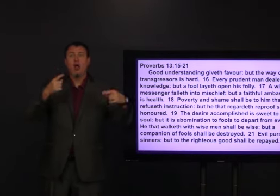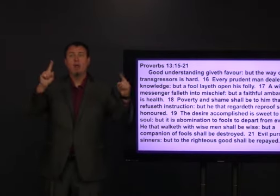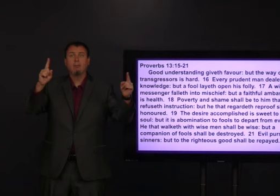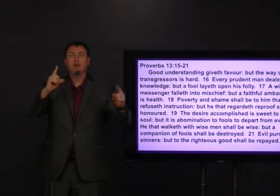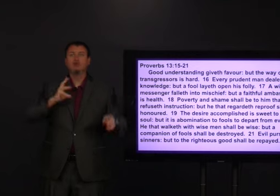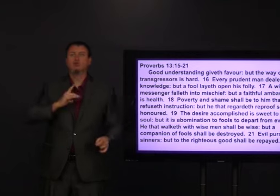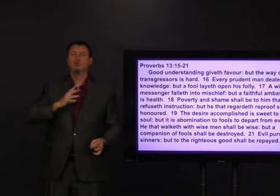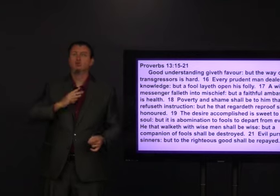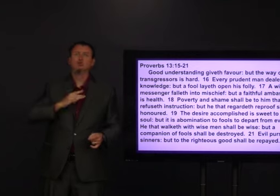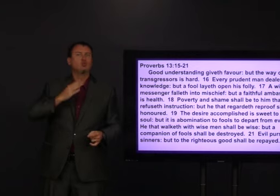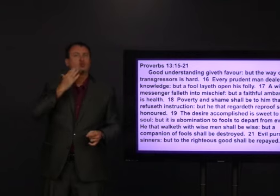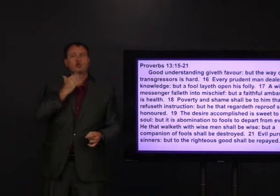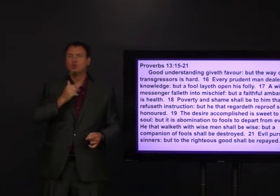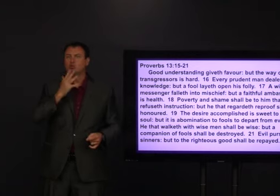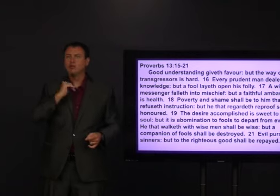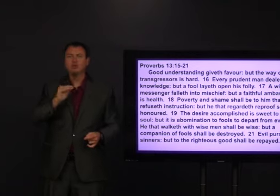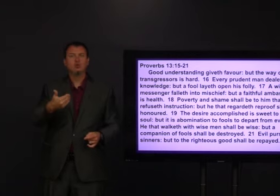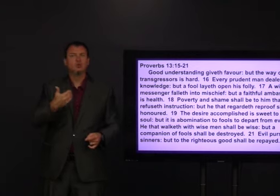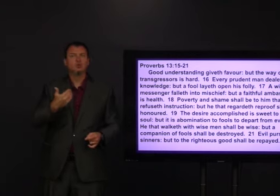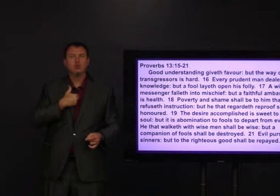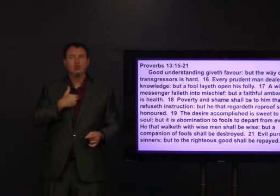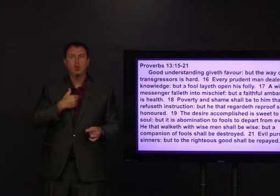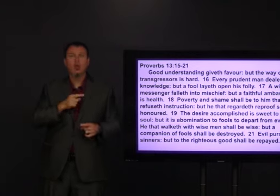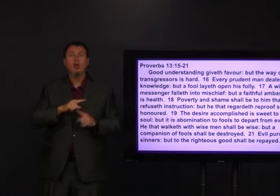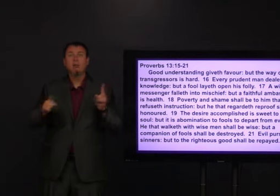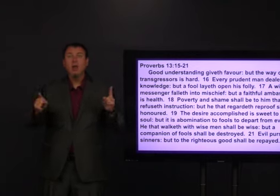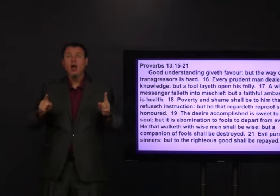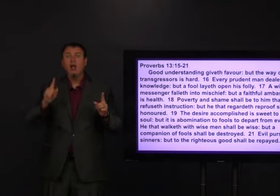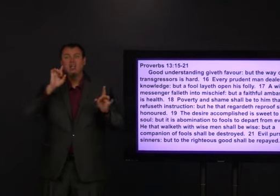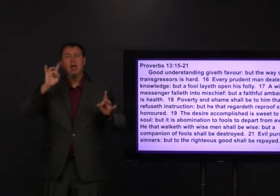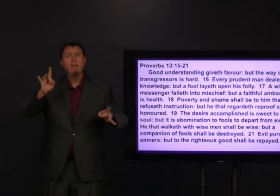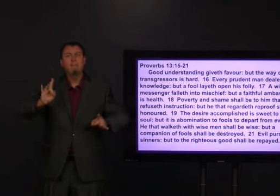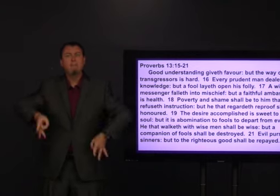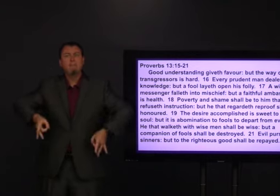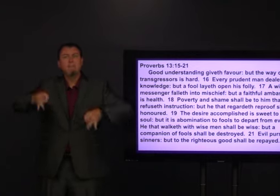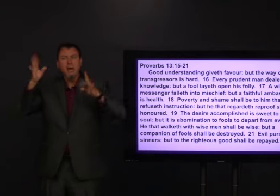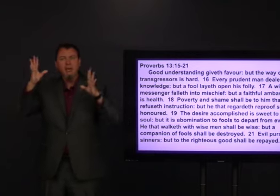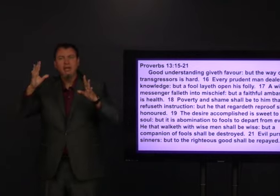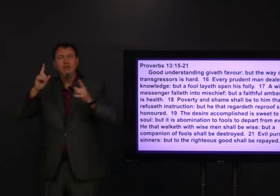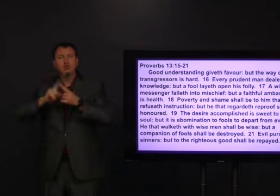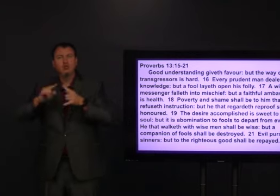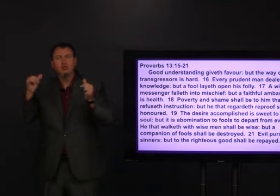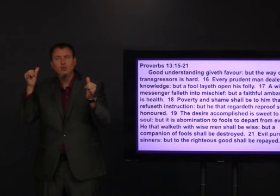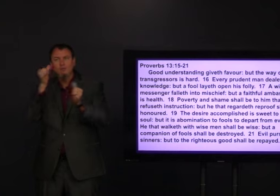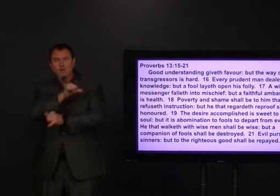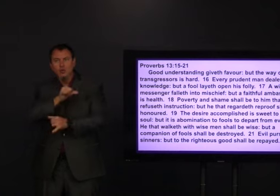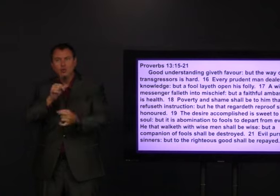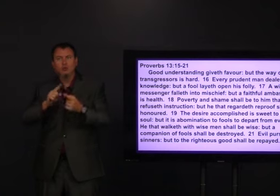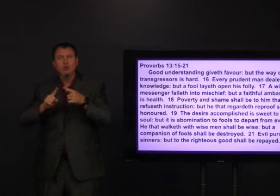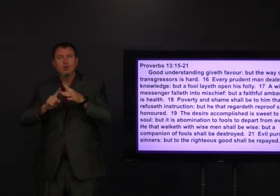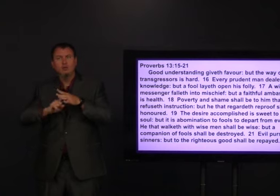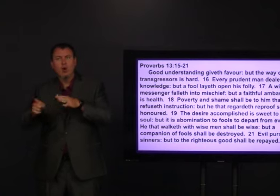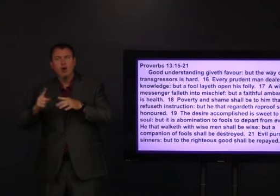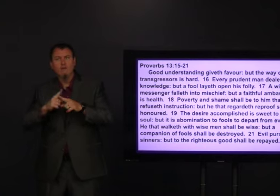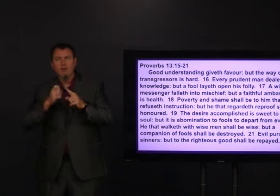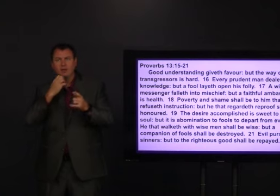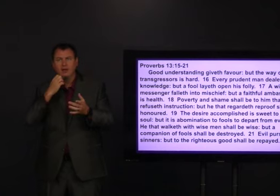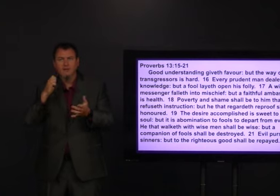Desire accomplished is sweet to the soul, but it is abomination to fools